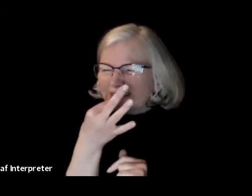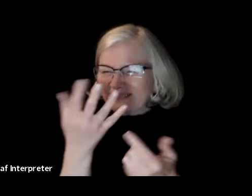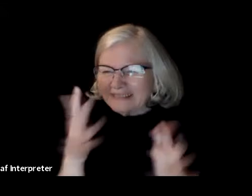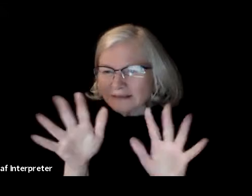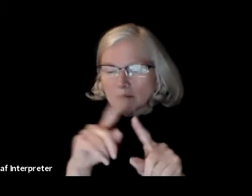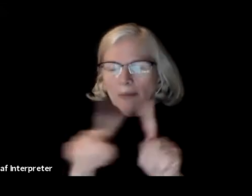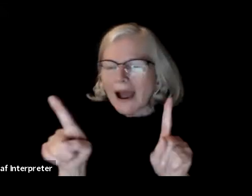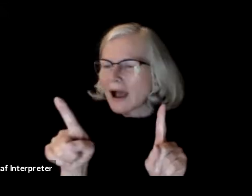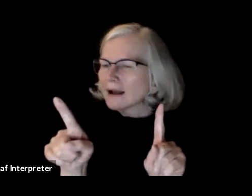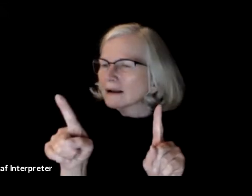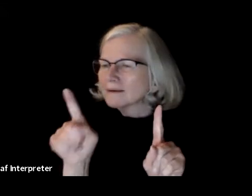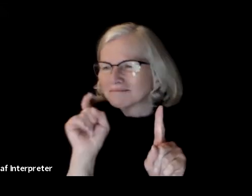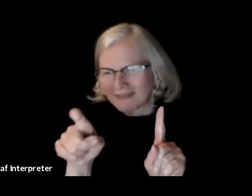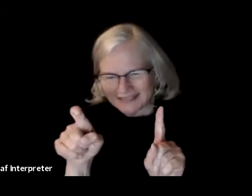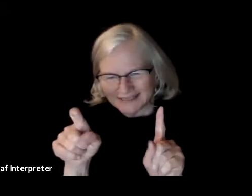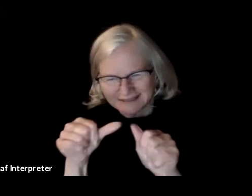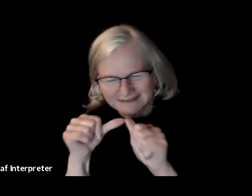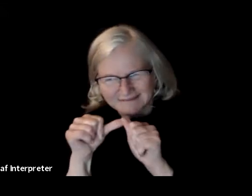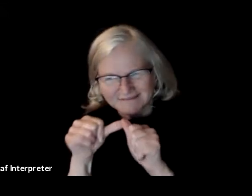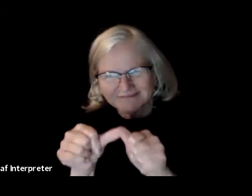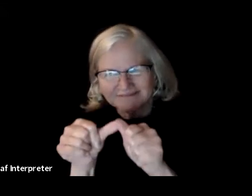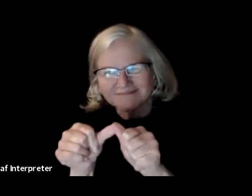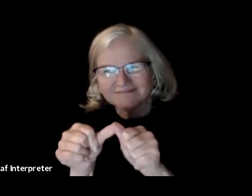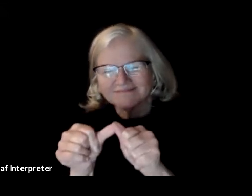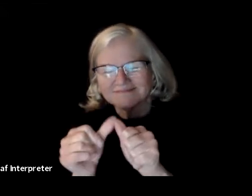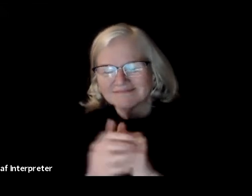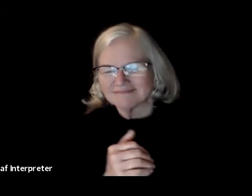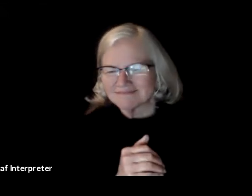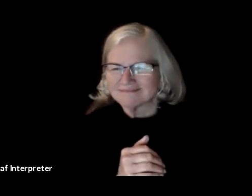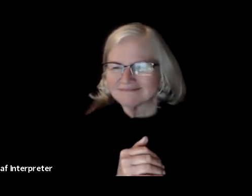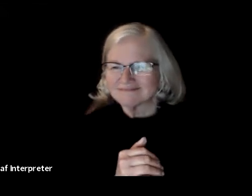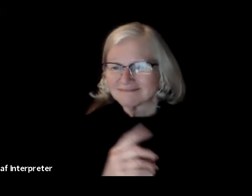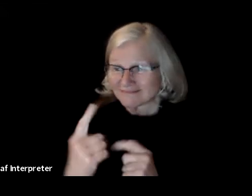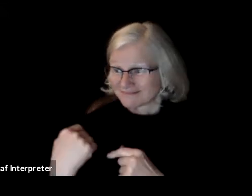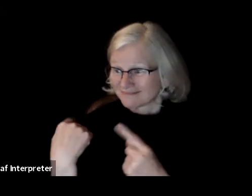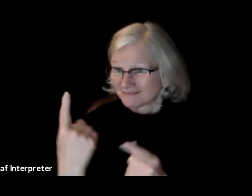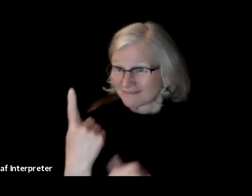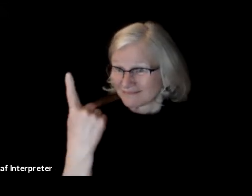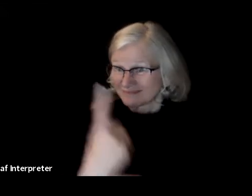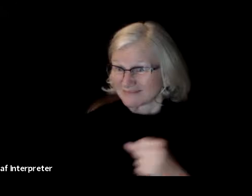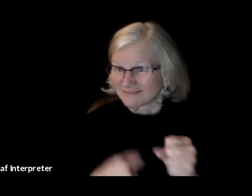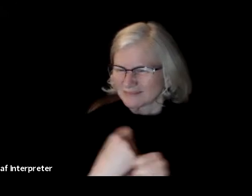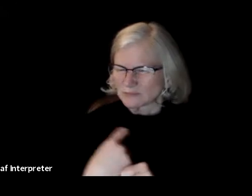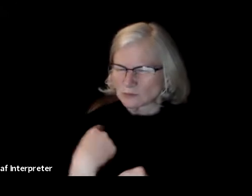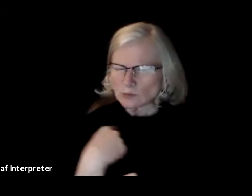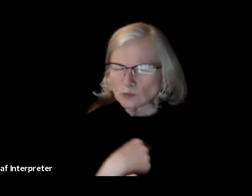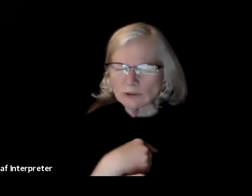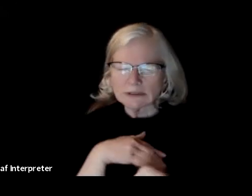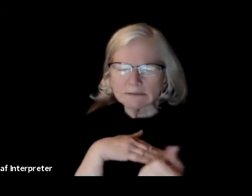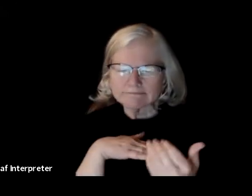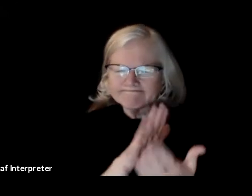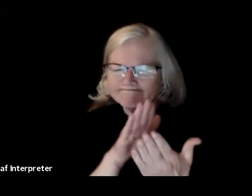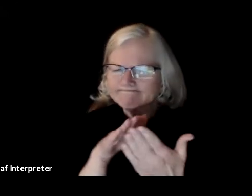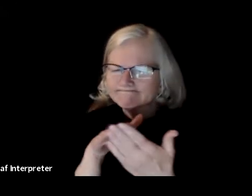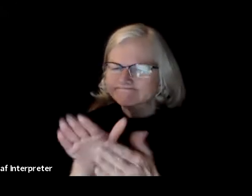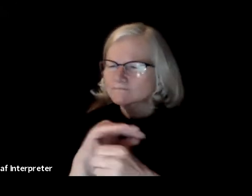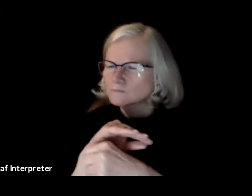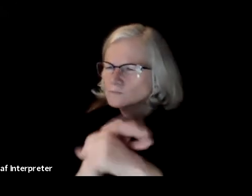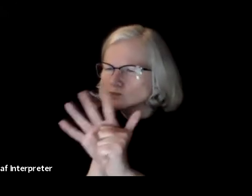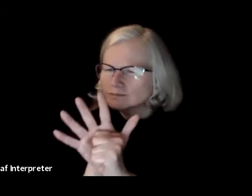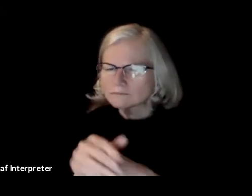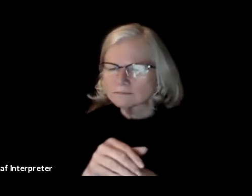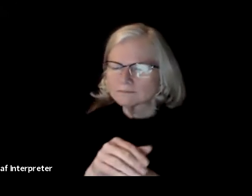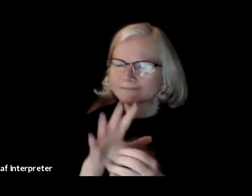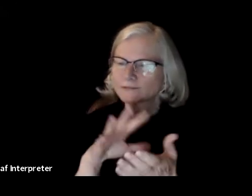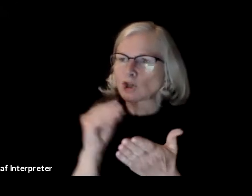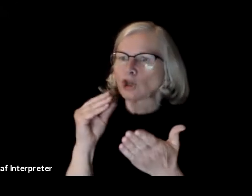Over the last year, we've learned a great deal about COVID-19 and how to prevent the spread of infection to ourselves, our families, friends,